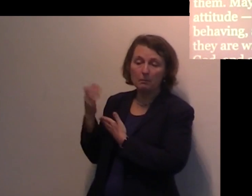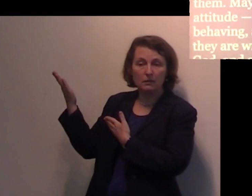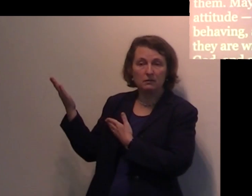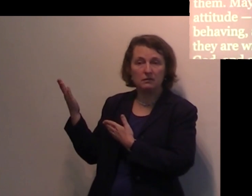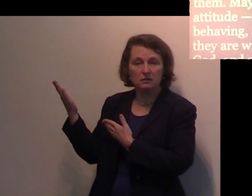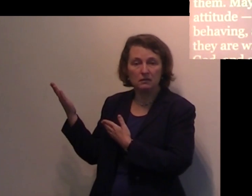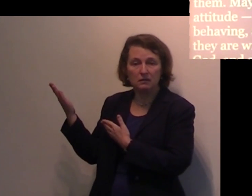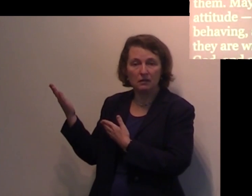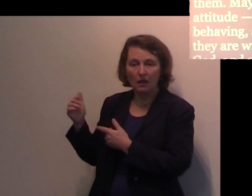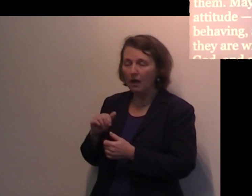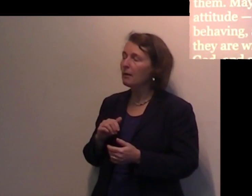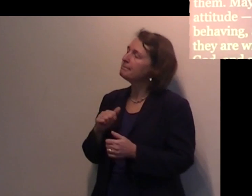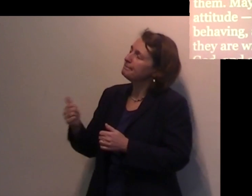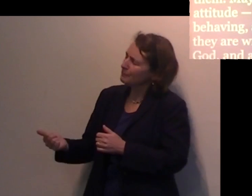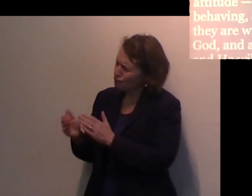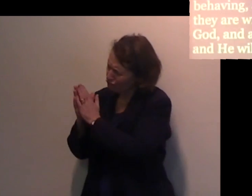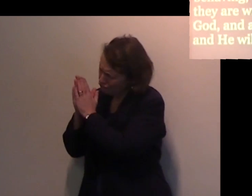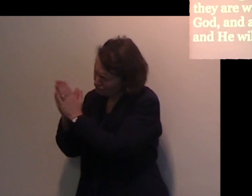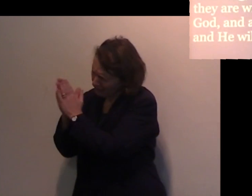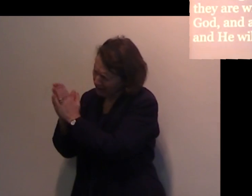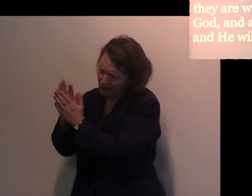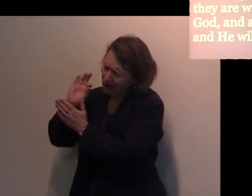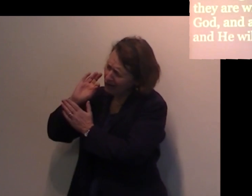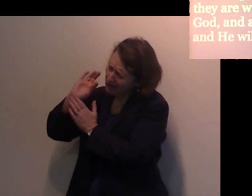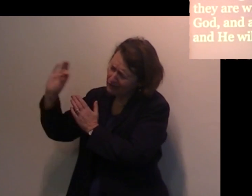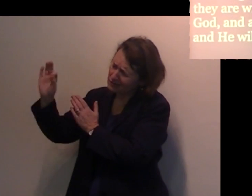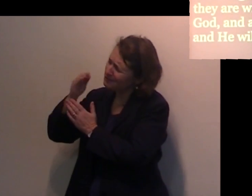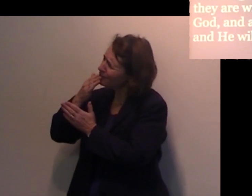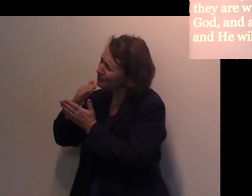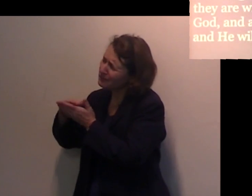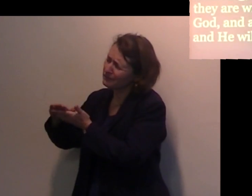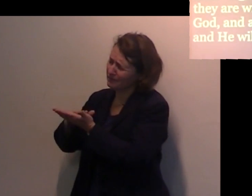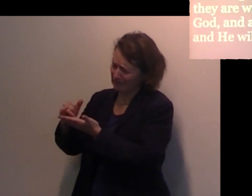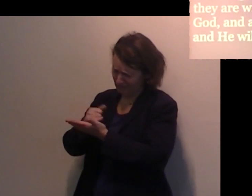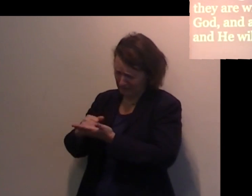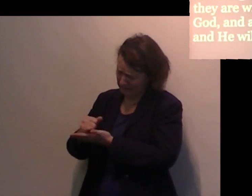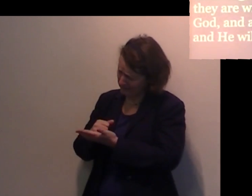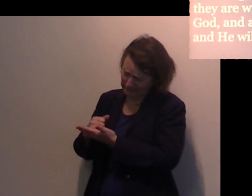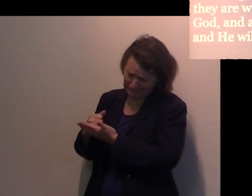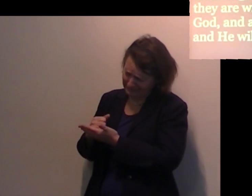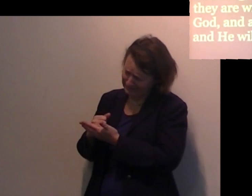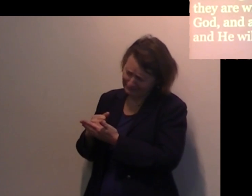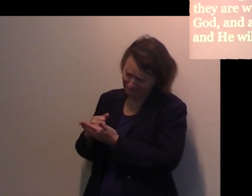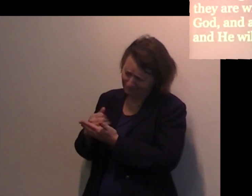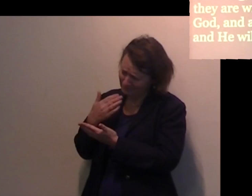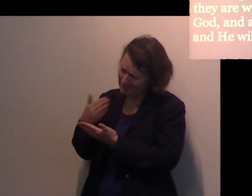Then they will pray to God and ask him to forgive their sins, and he will save them.